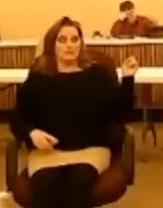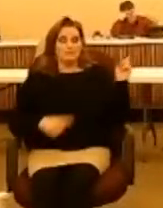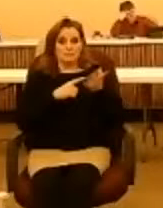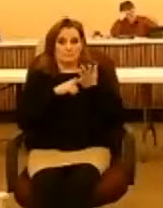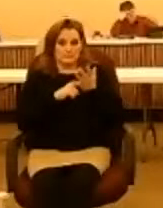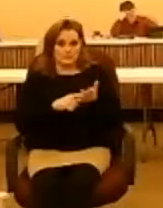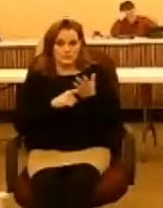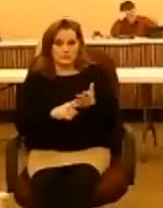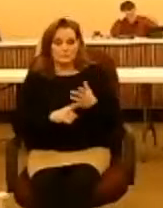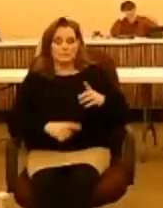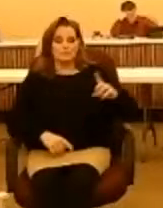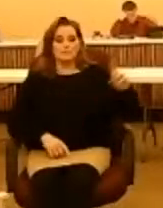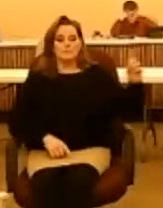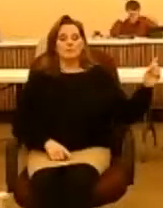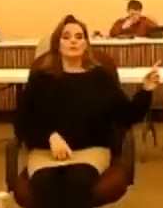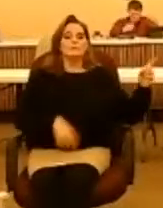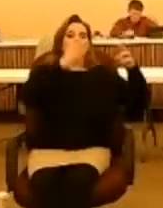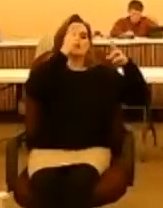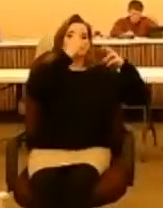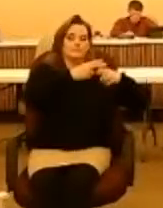Hearing none, please call the roll.